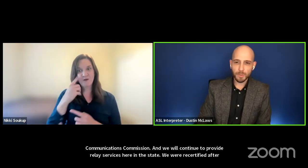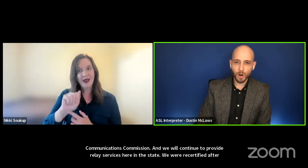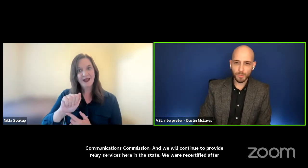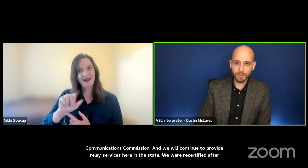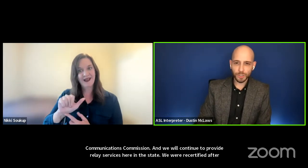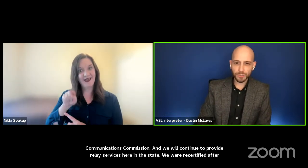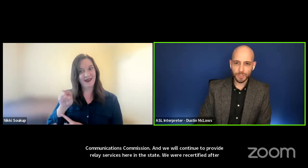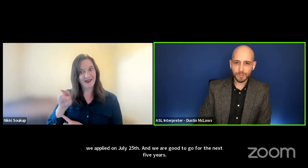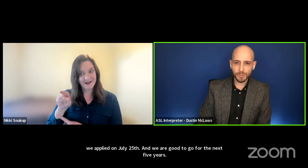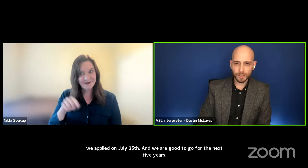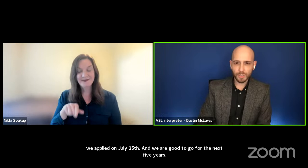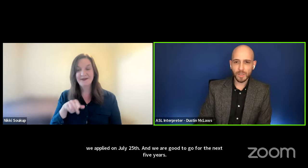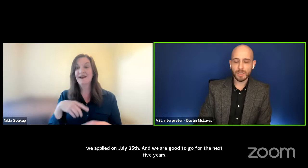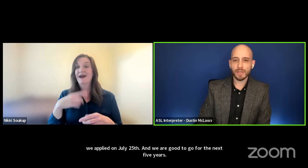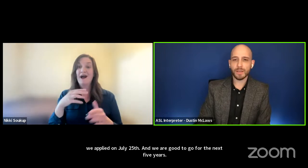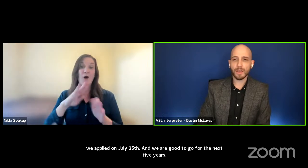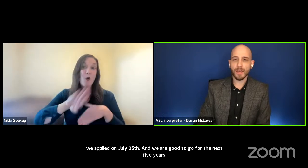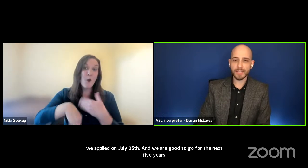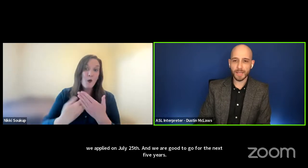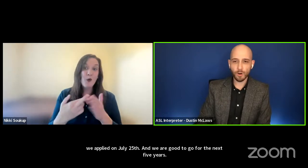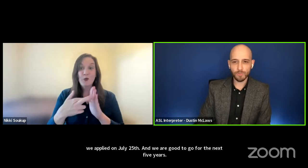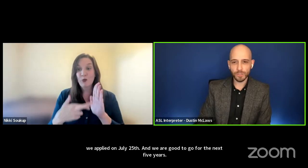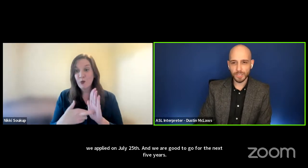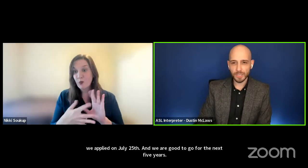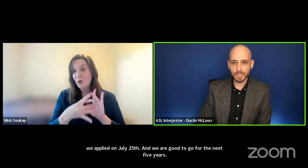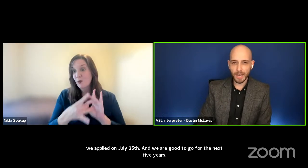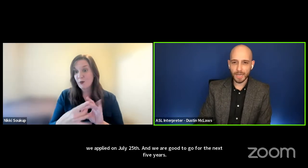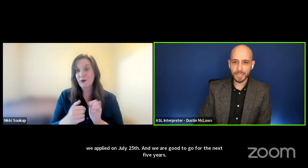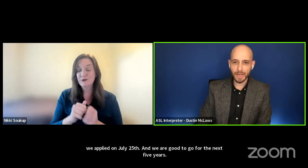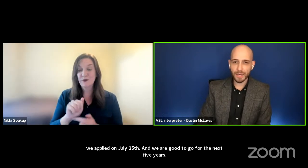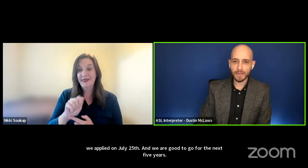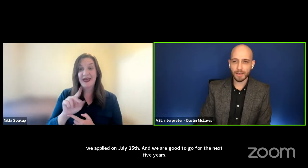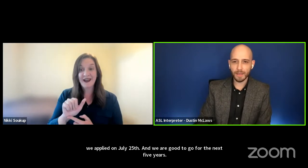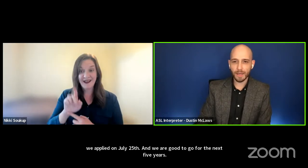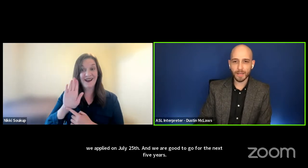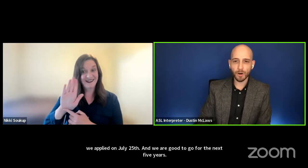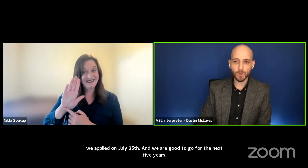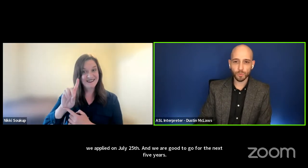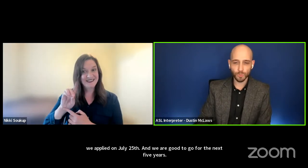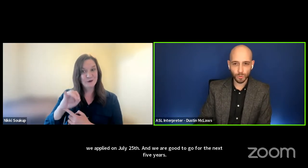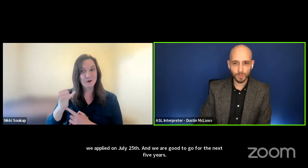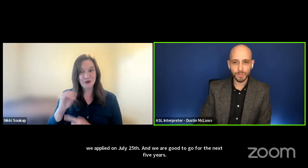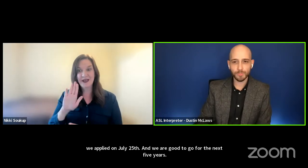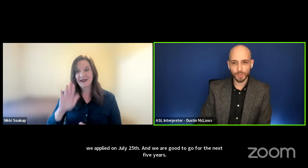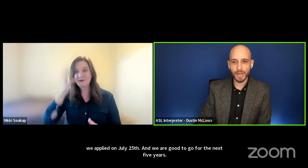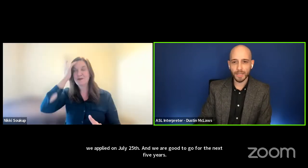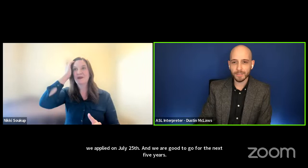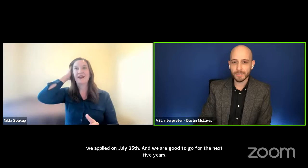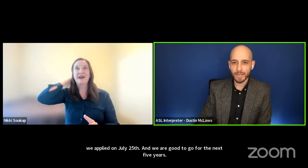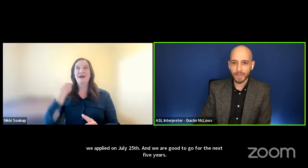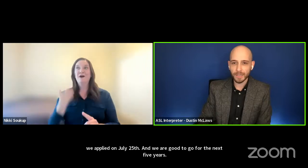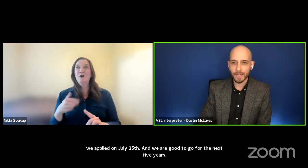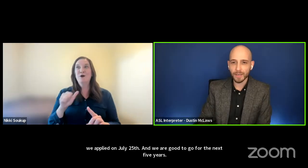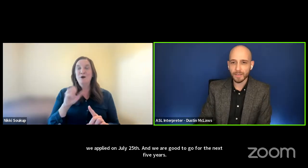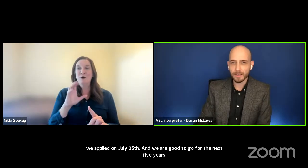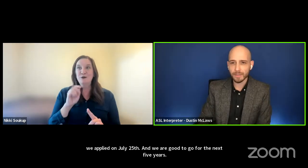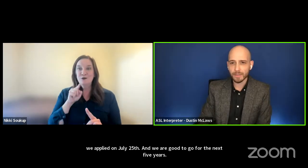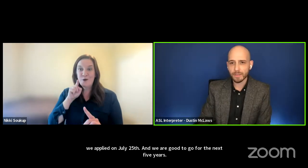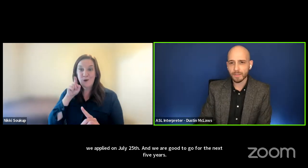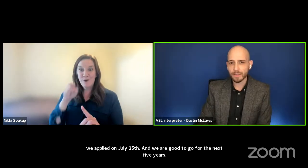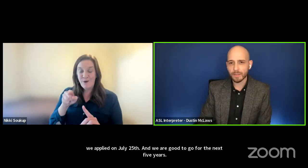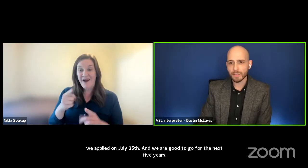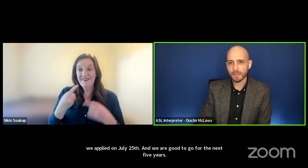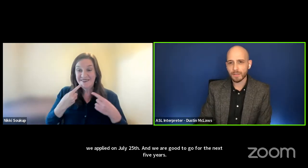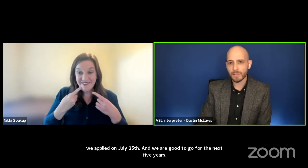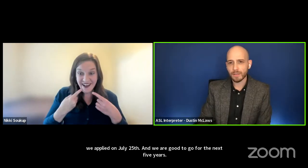information from the Department of Justice as they oversee the ADA and all rules pertaining to the ADA.